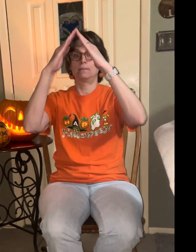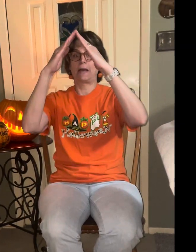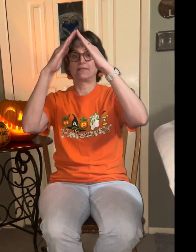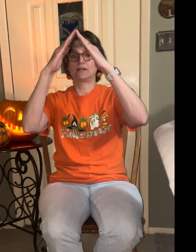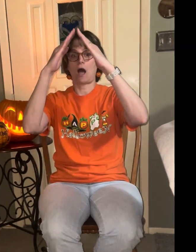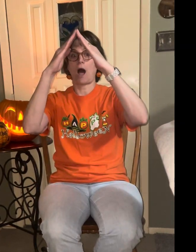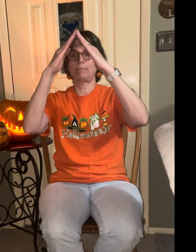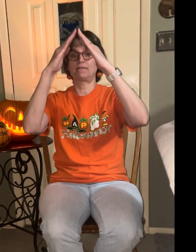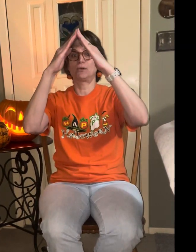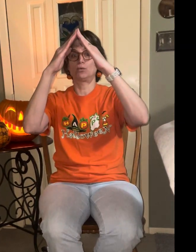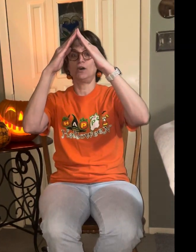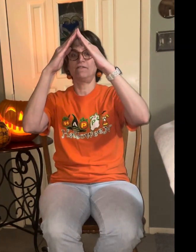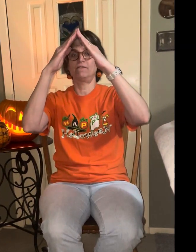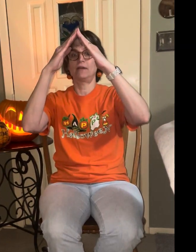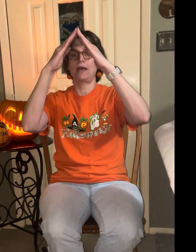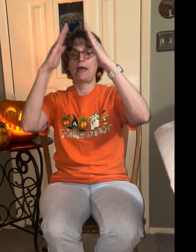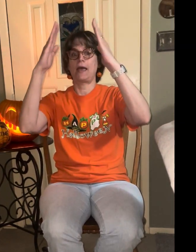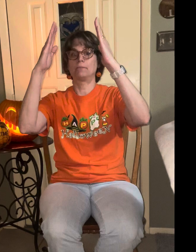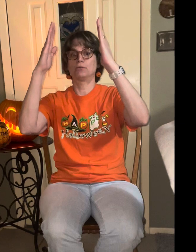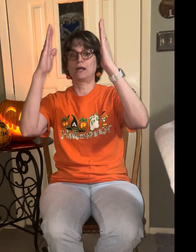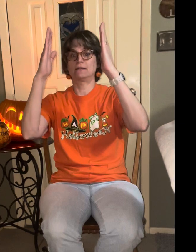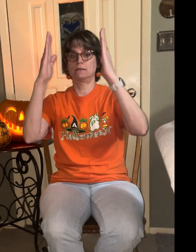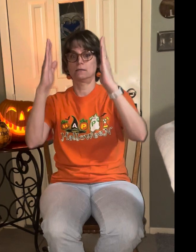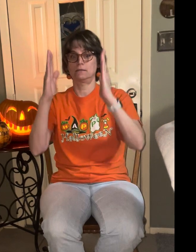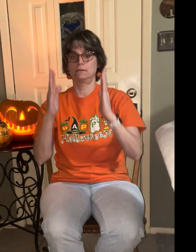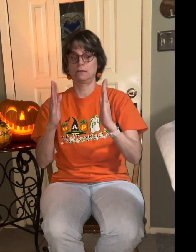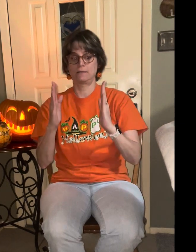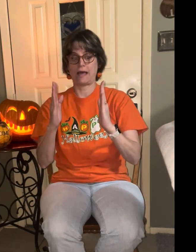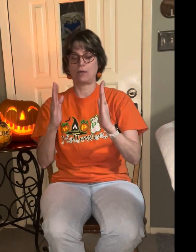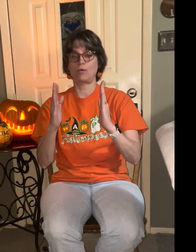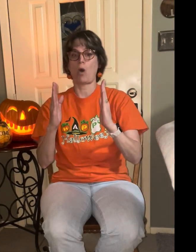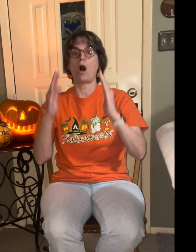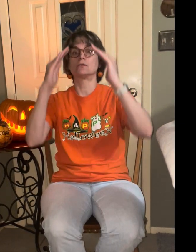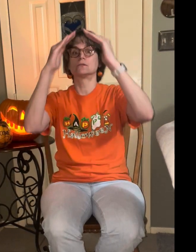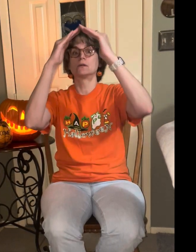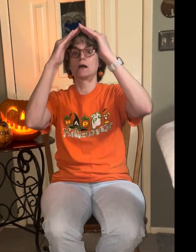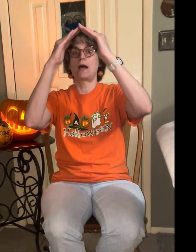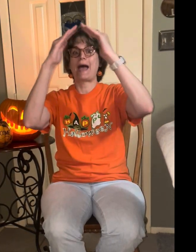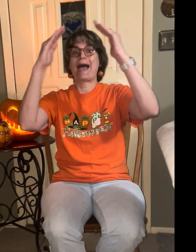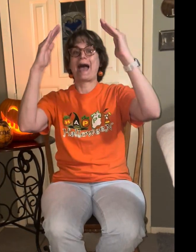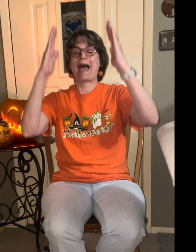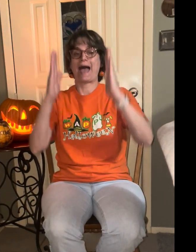Make the top of the roof and bring down the wall. House,